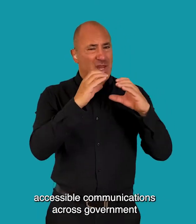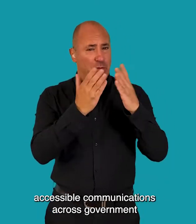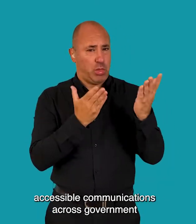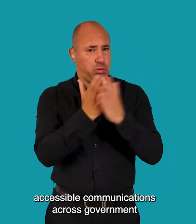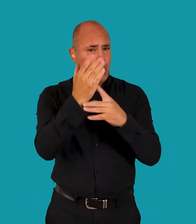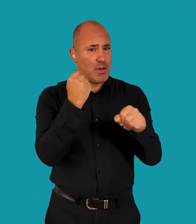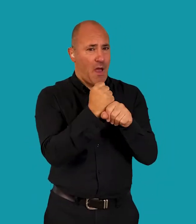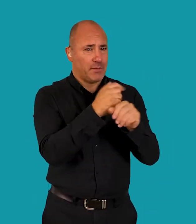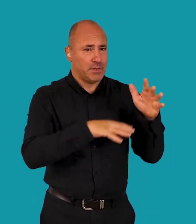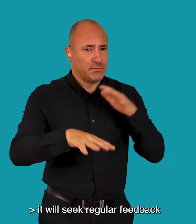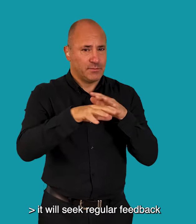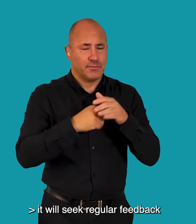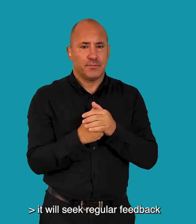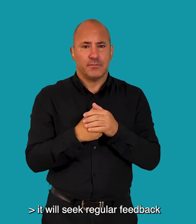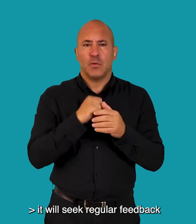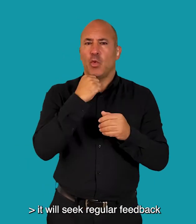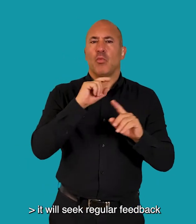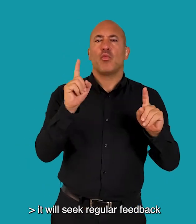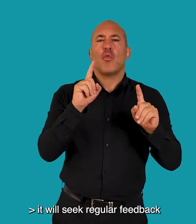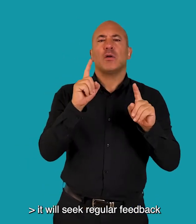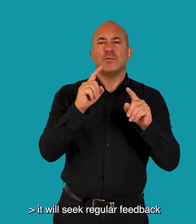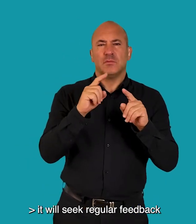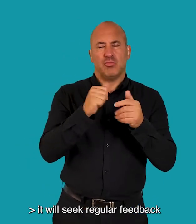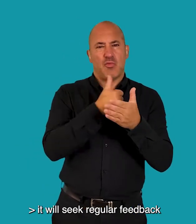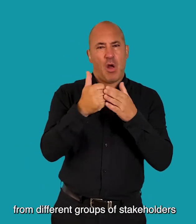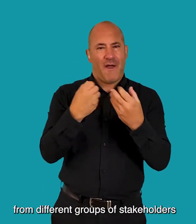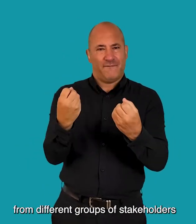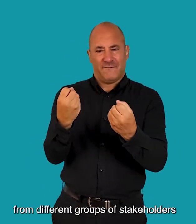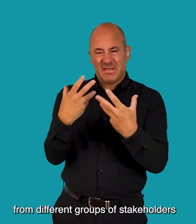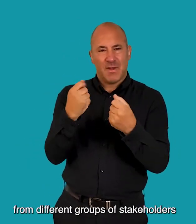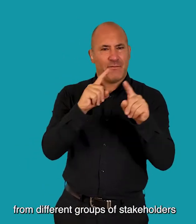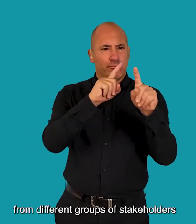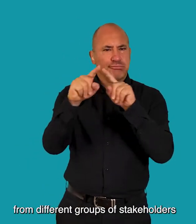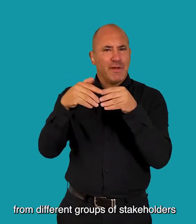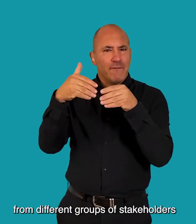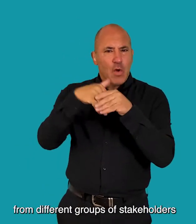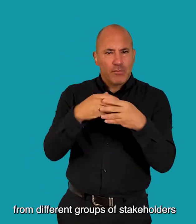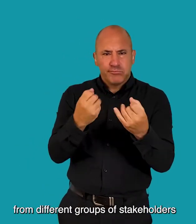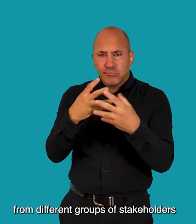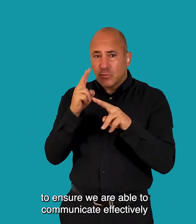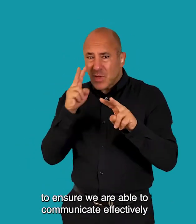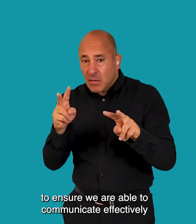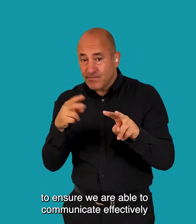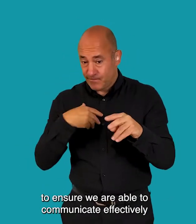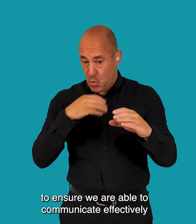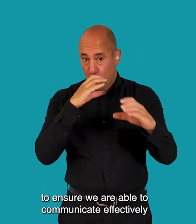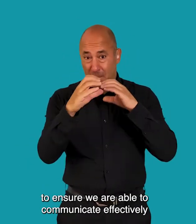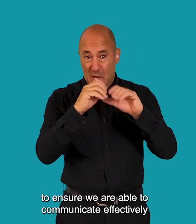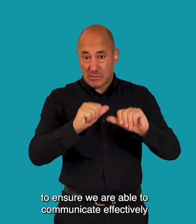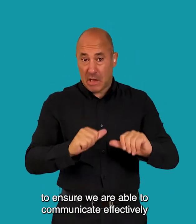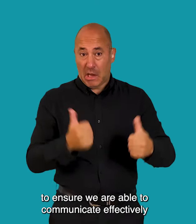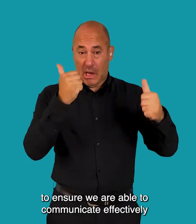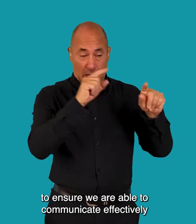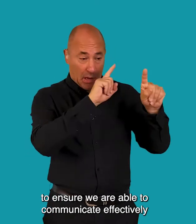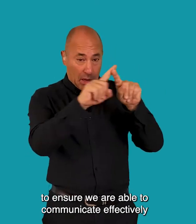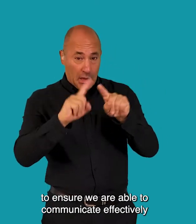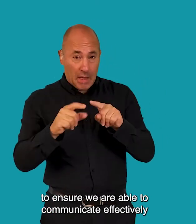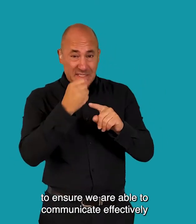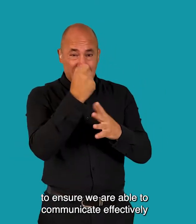government. It will seek regular feedback from different groups of stakeholders to ensure we're able to communicate effectively